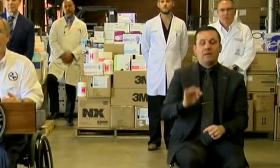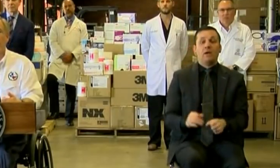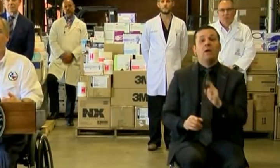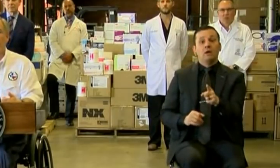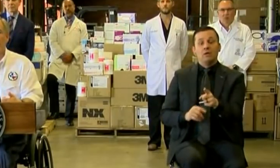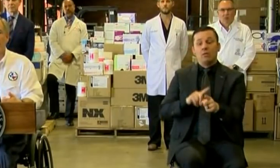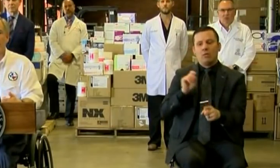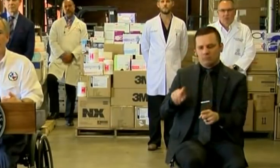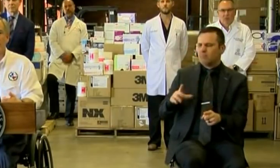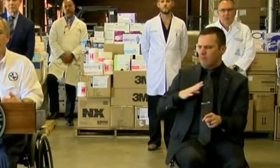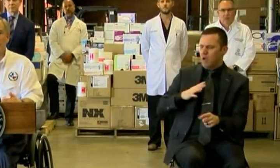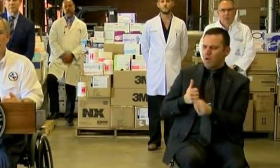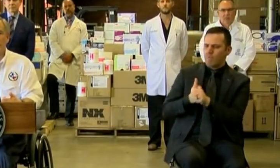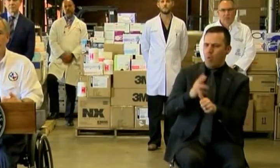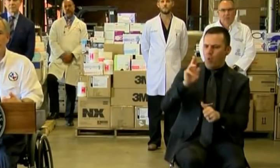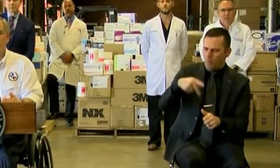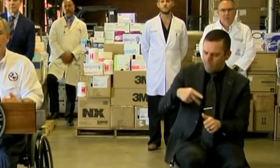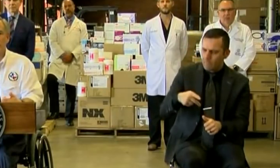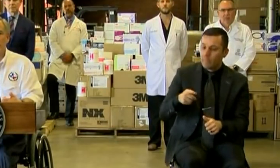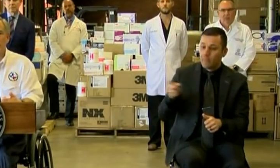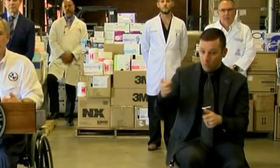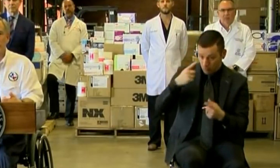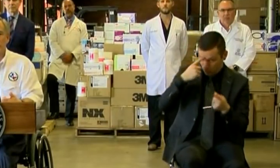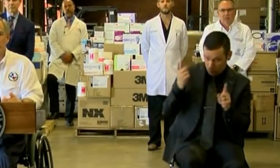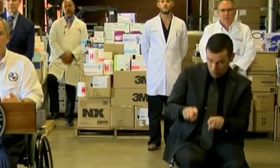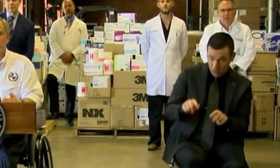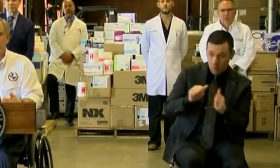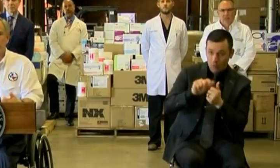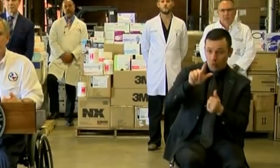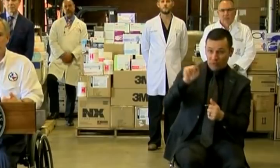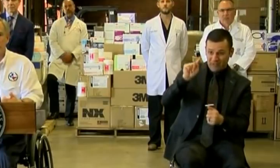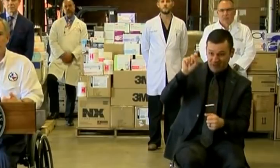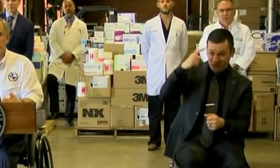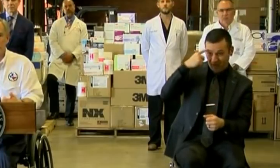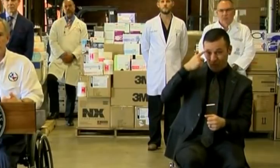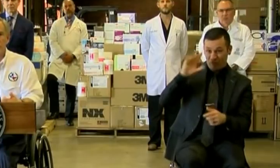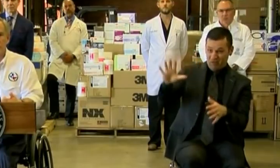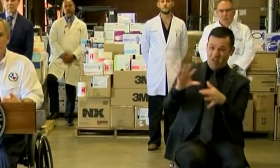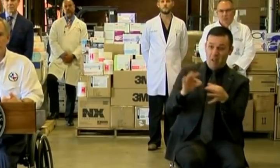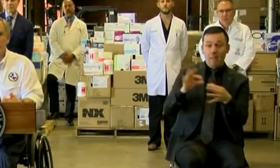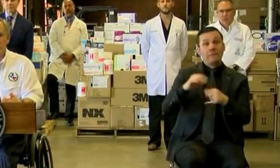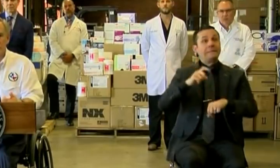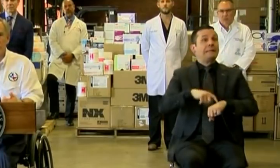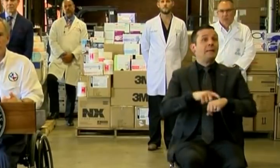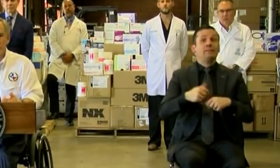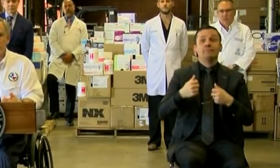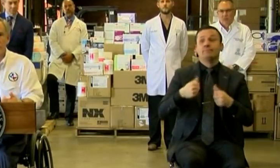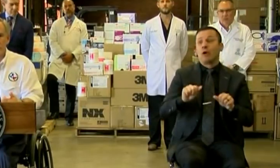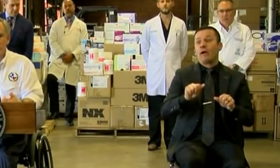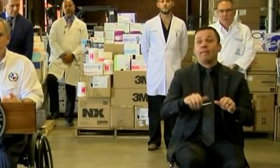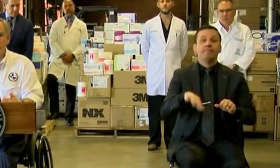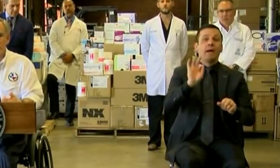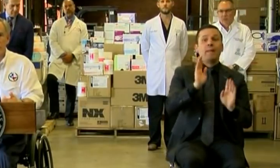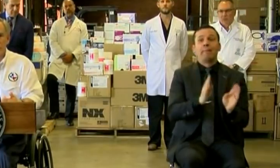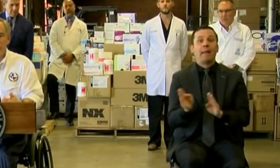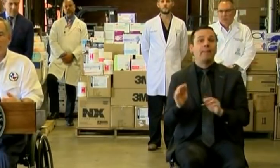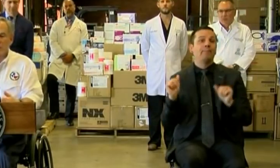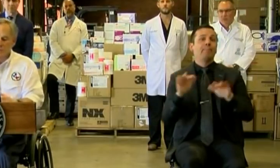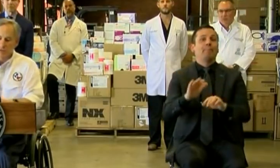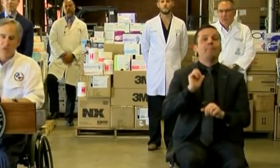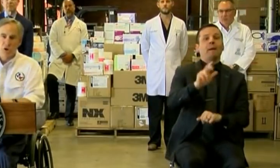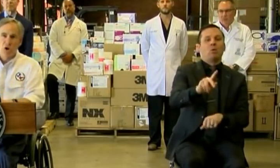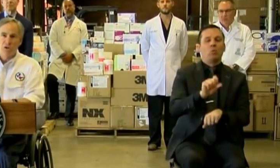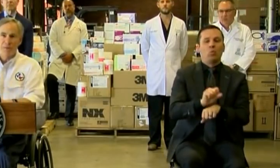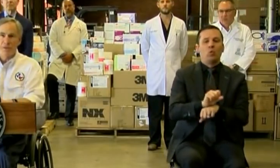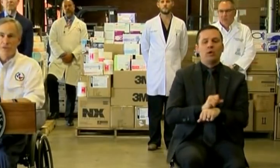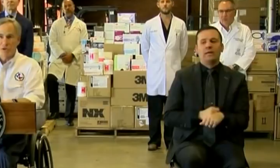Following up on that, do you agree with Lieutenant Governor's comments that it is time to try and find a plan and a way to head back to